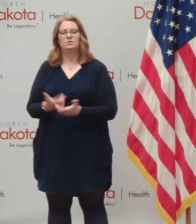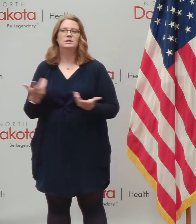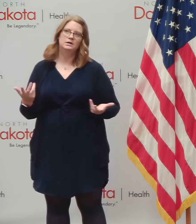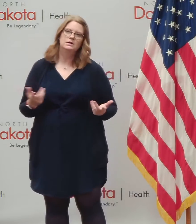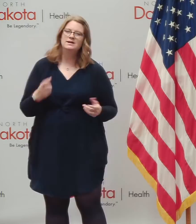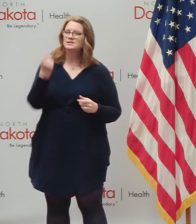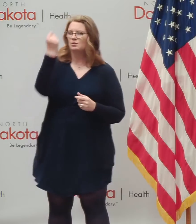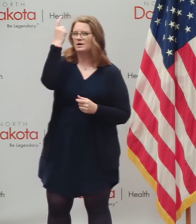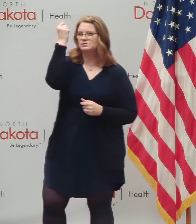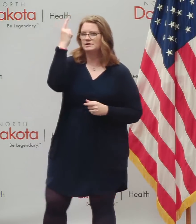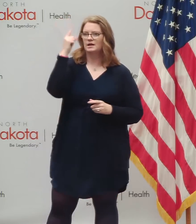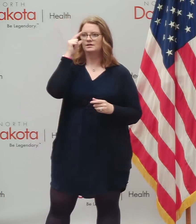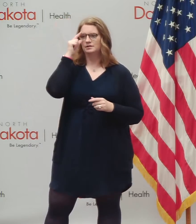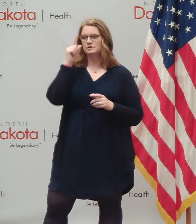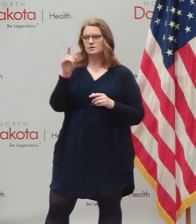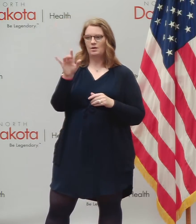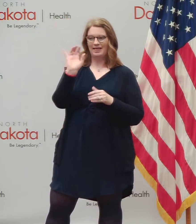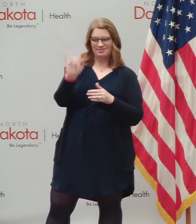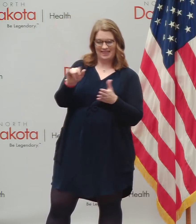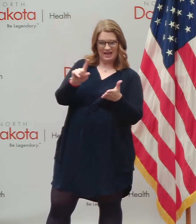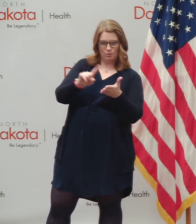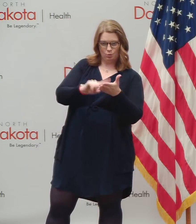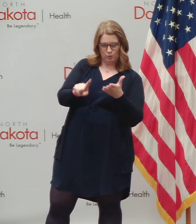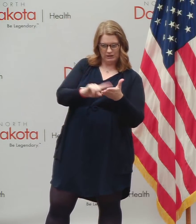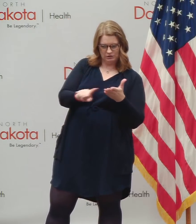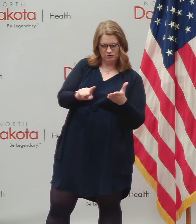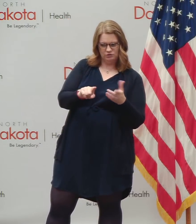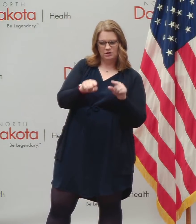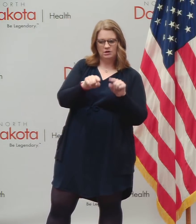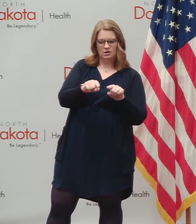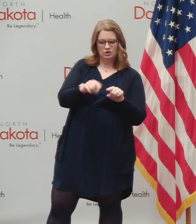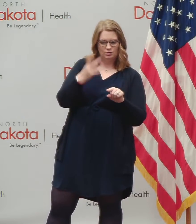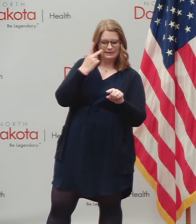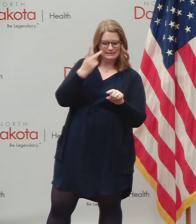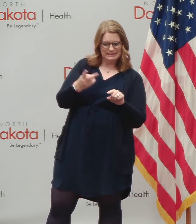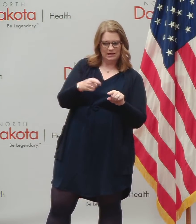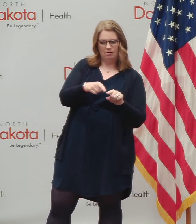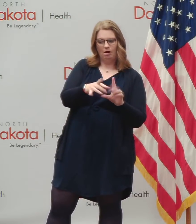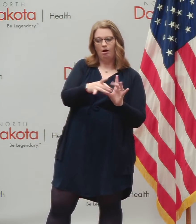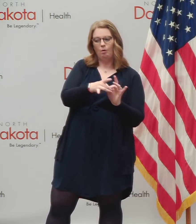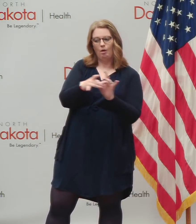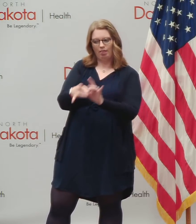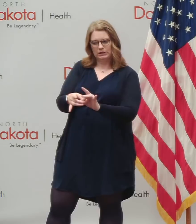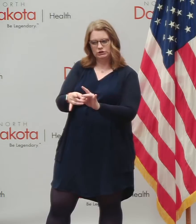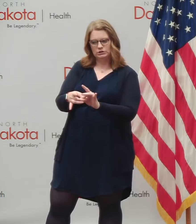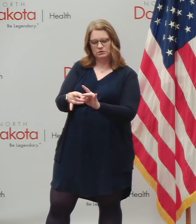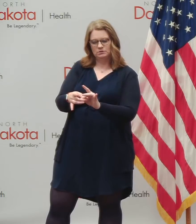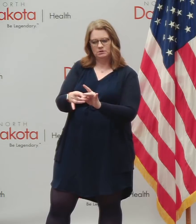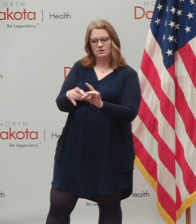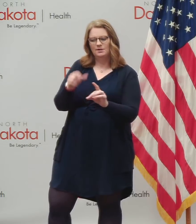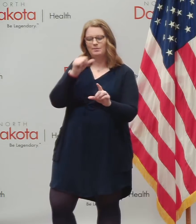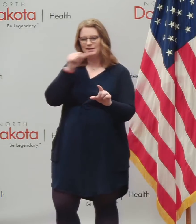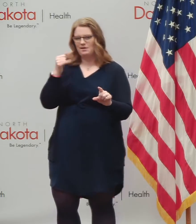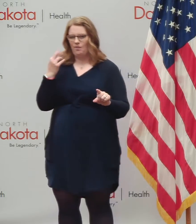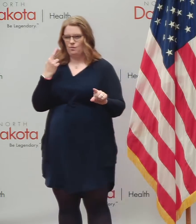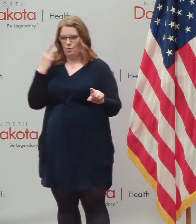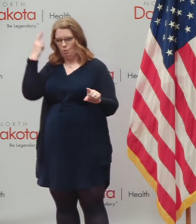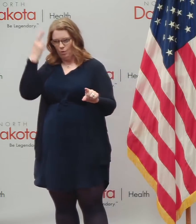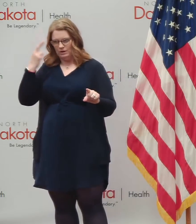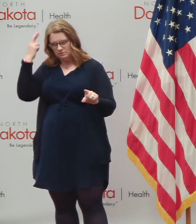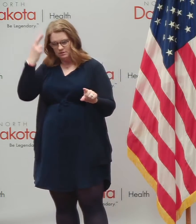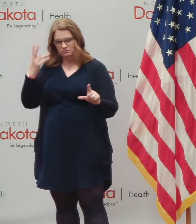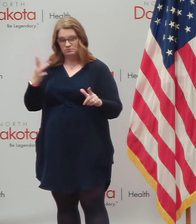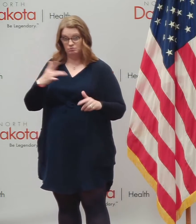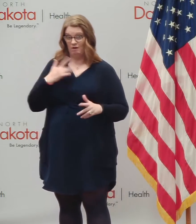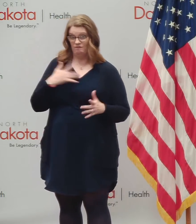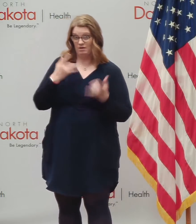correlation in those kinds of studies, but not causality. And so I think masks lower the spread.